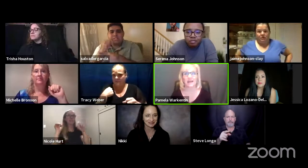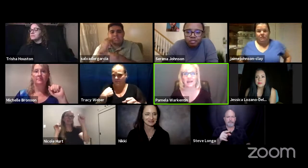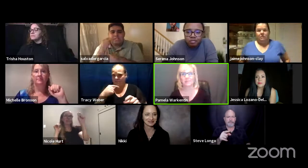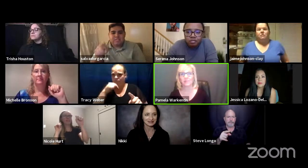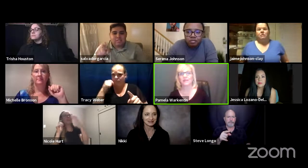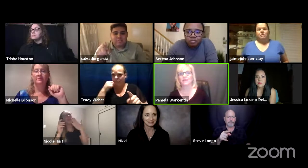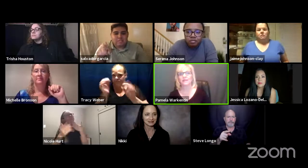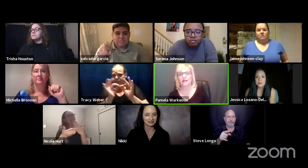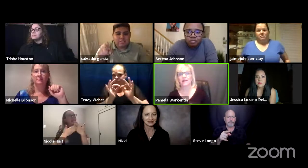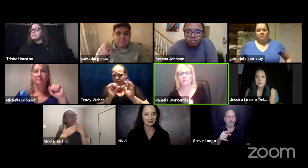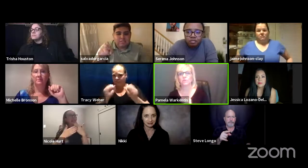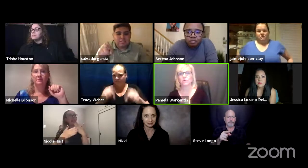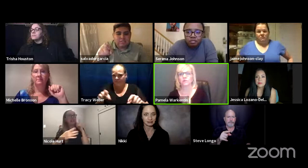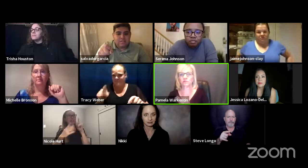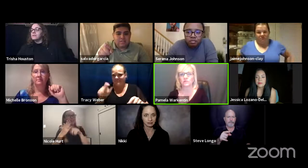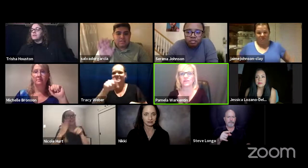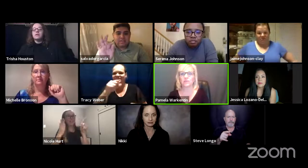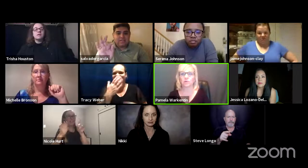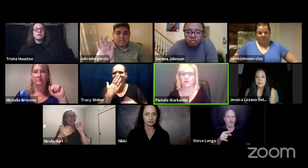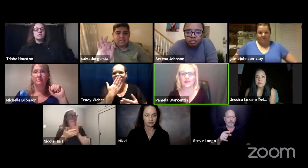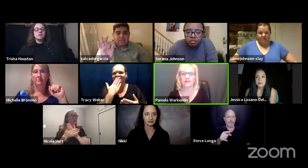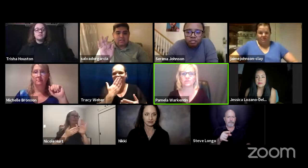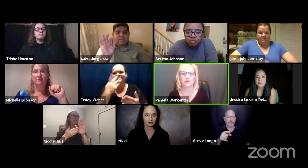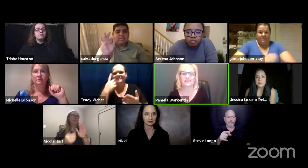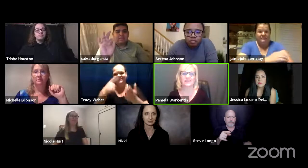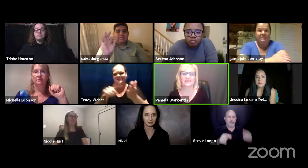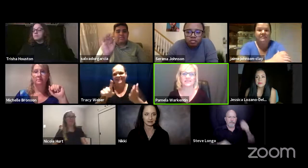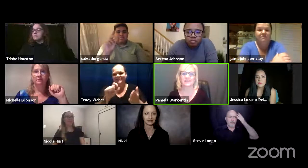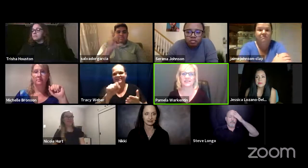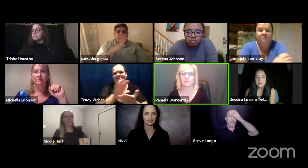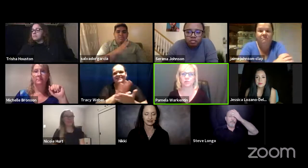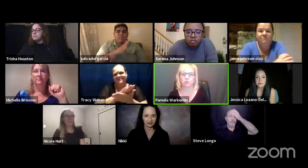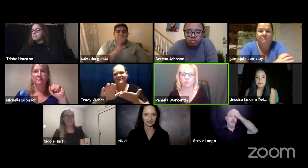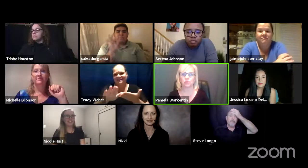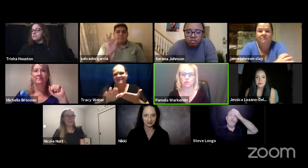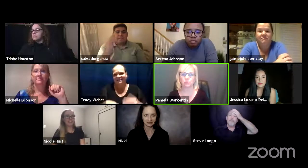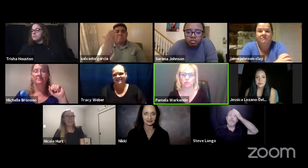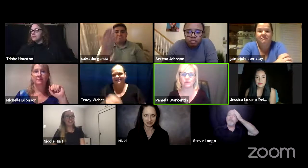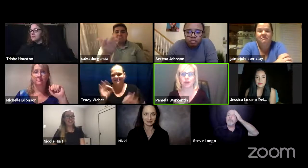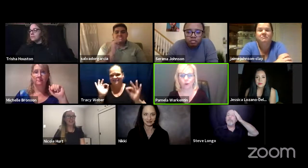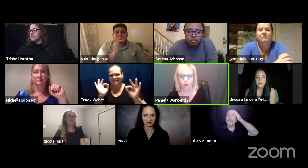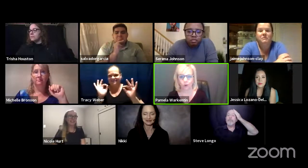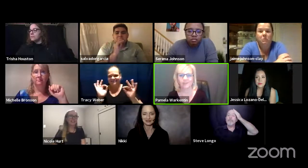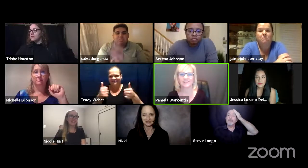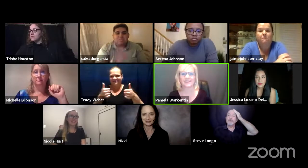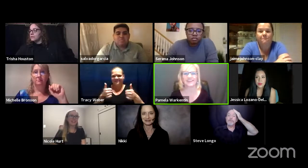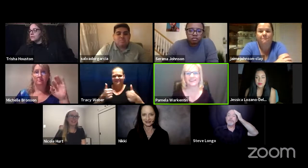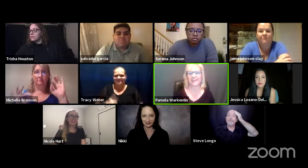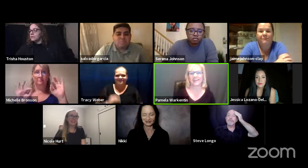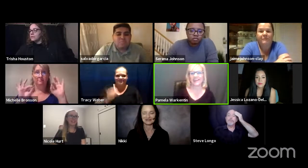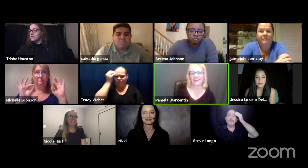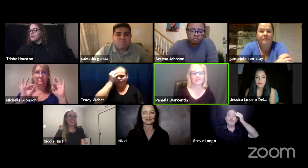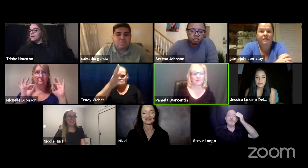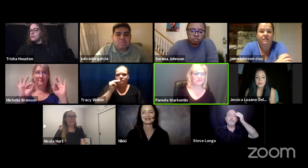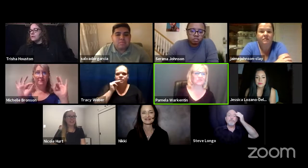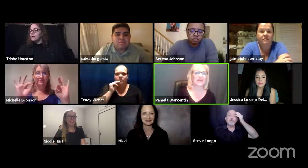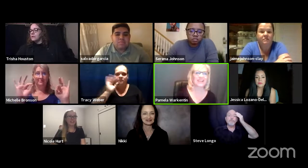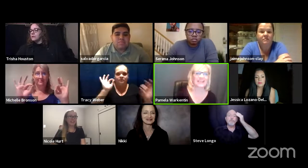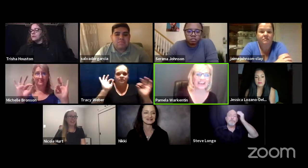time. I just want to make sure that Tracy is accessible to you, Nicole. And Nicole is responding